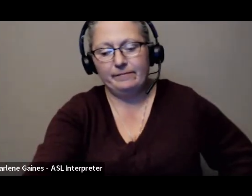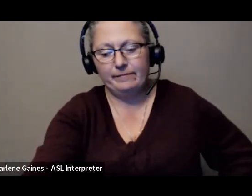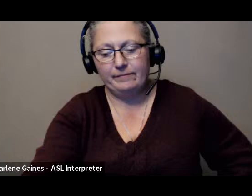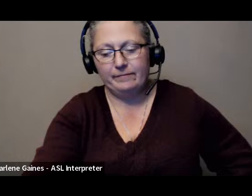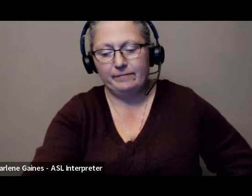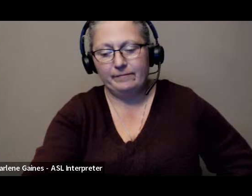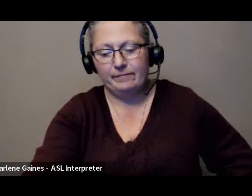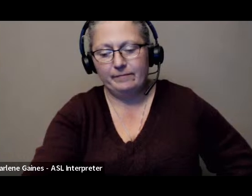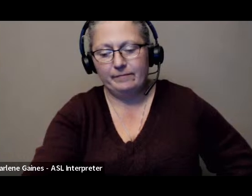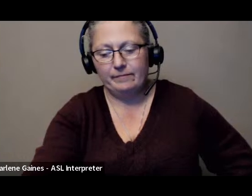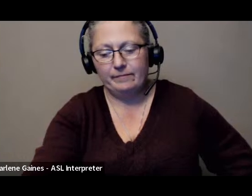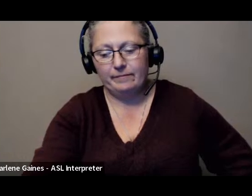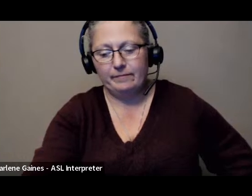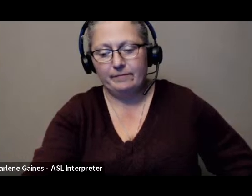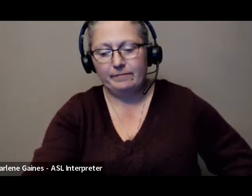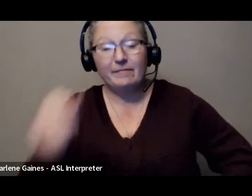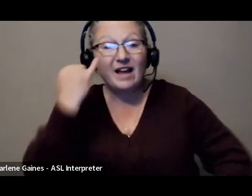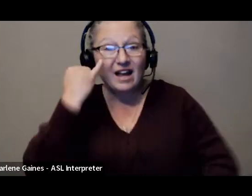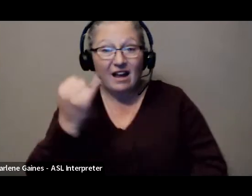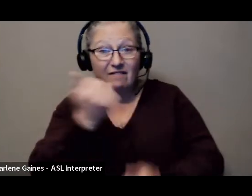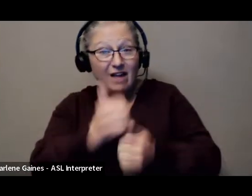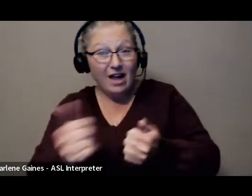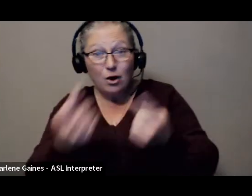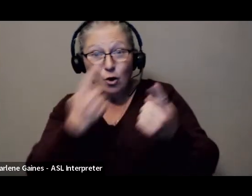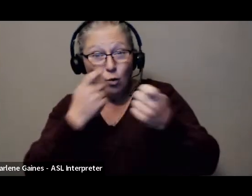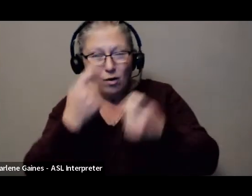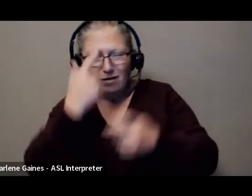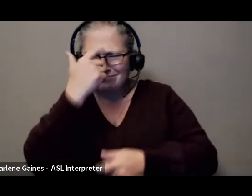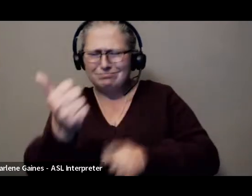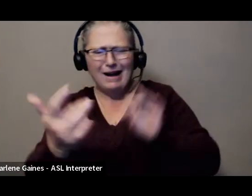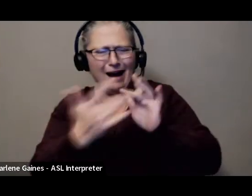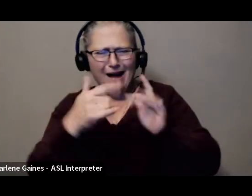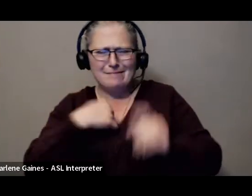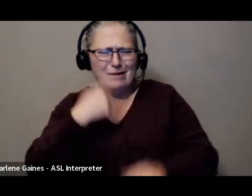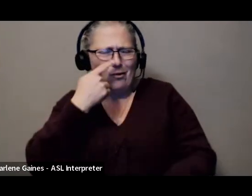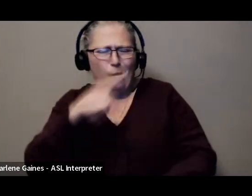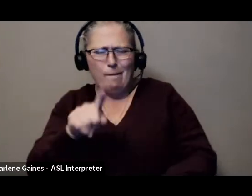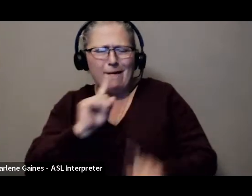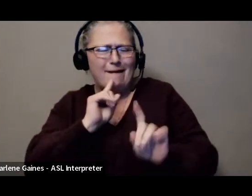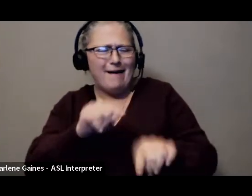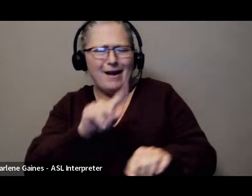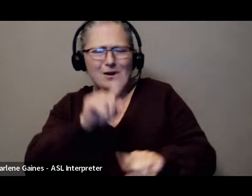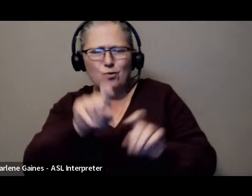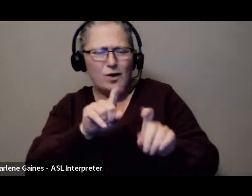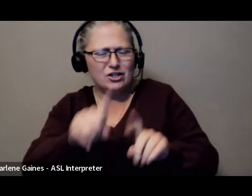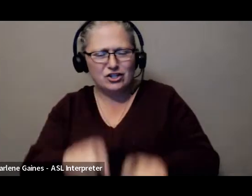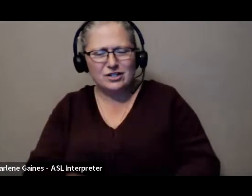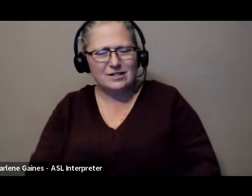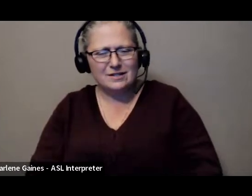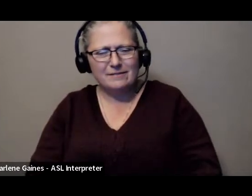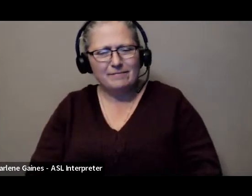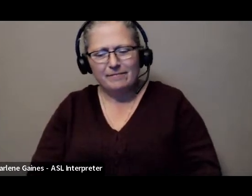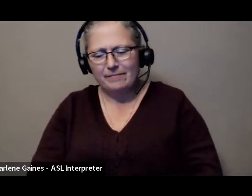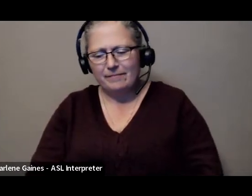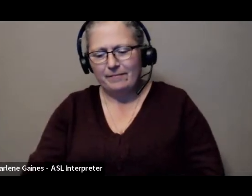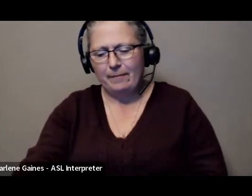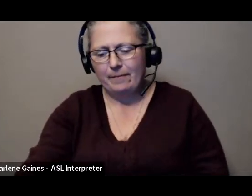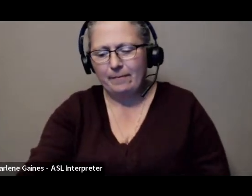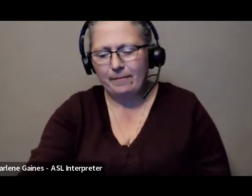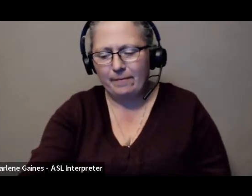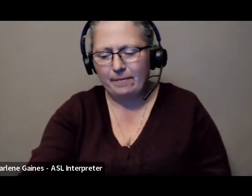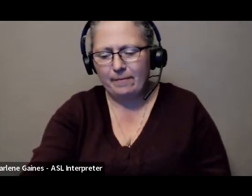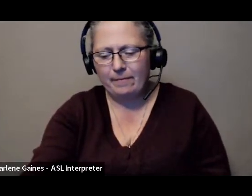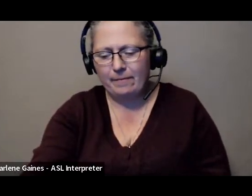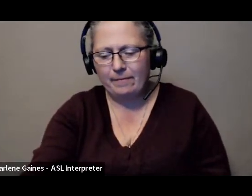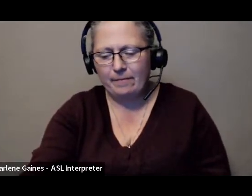If anybody ever has anything to ask me, please reach out to me. I don't mind answering questions. Okay.